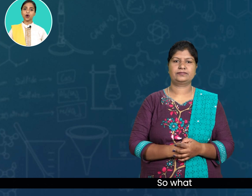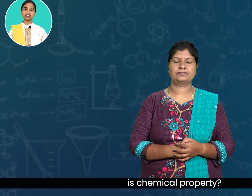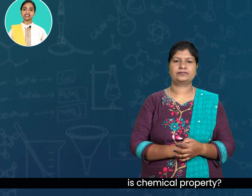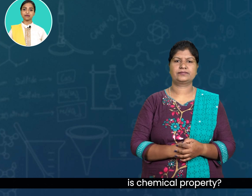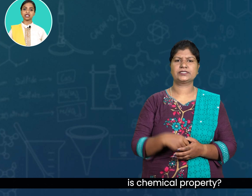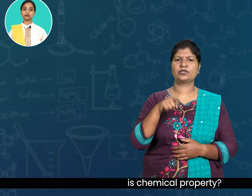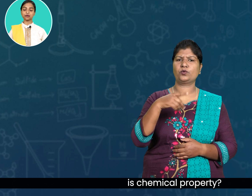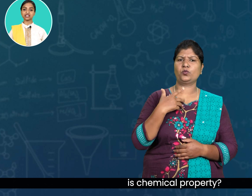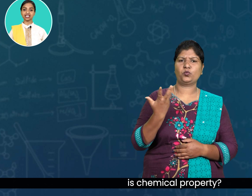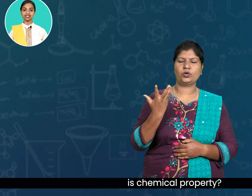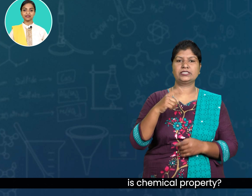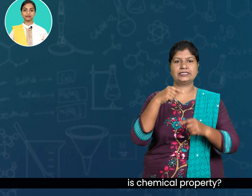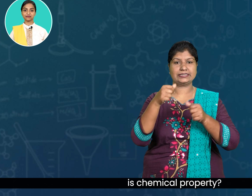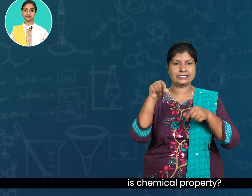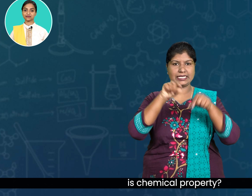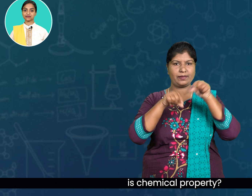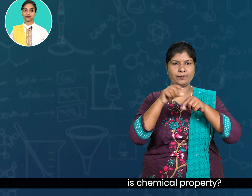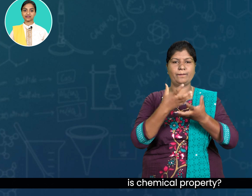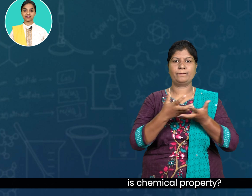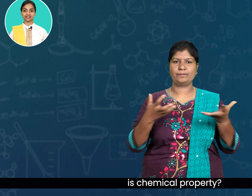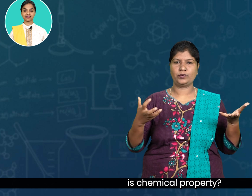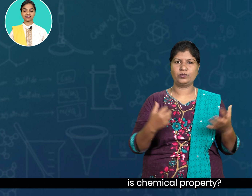So, what is chemical property?